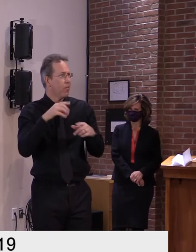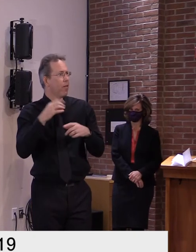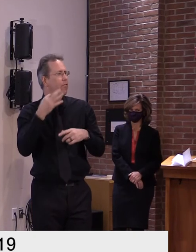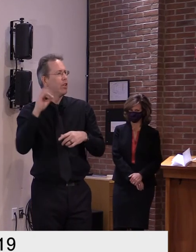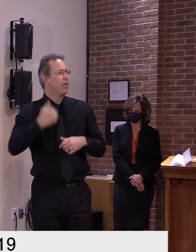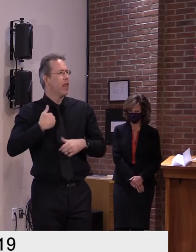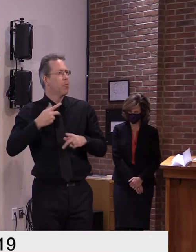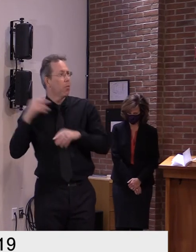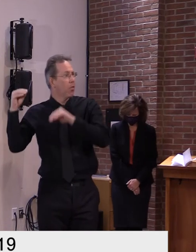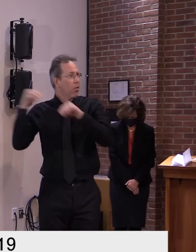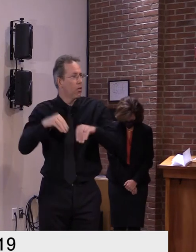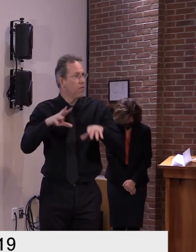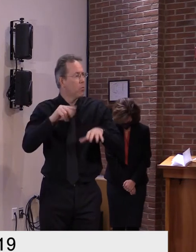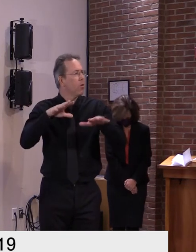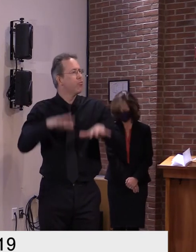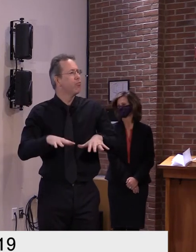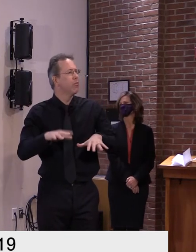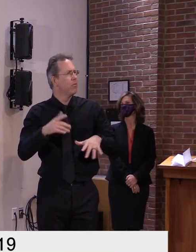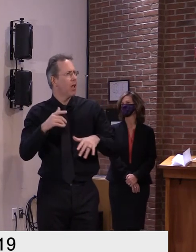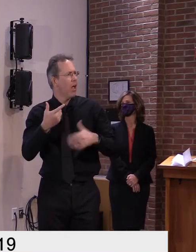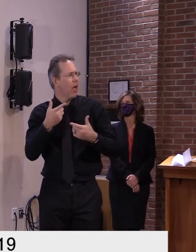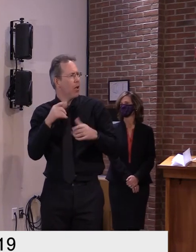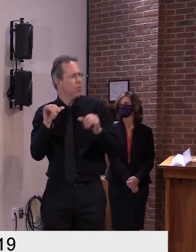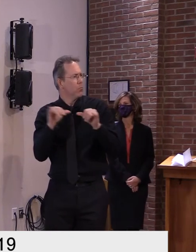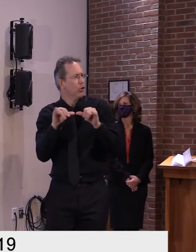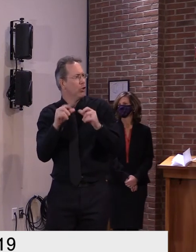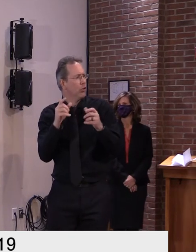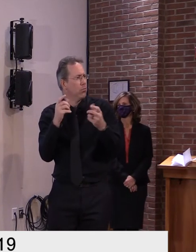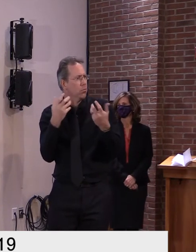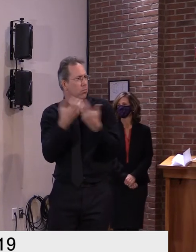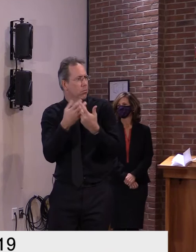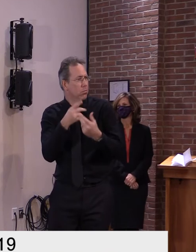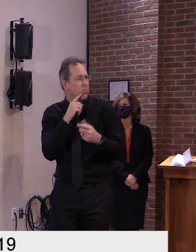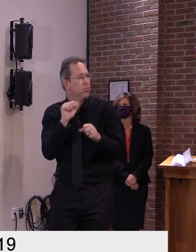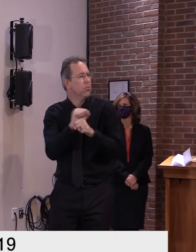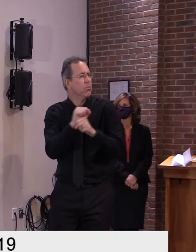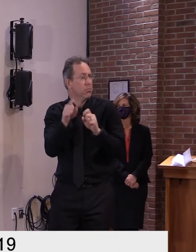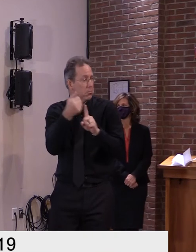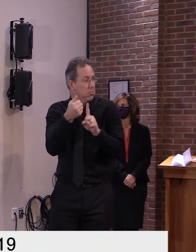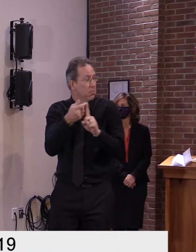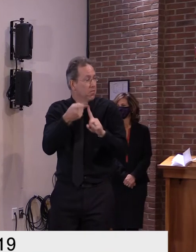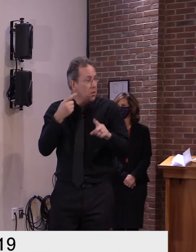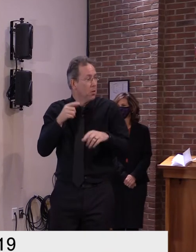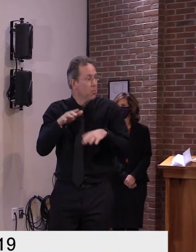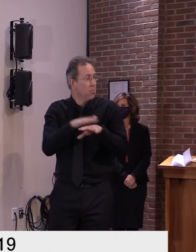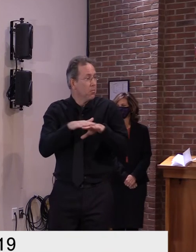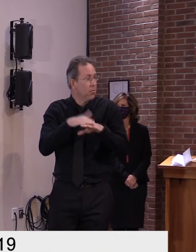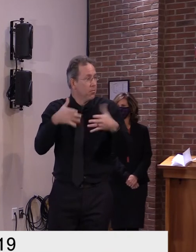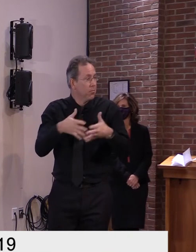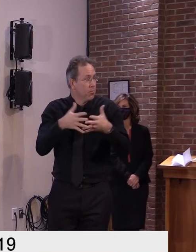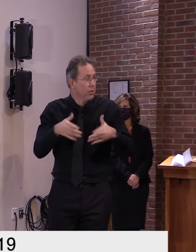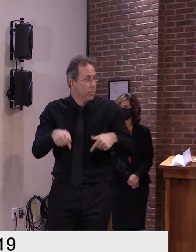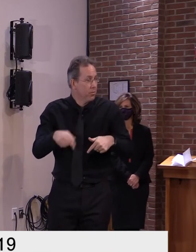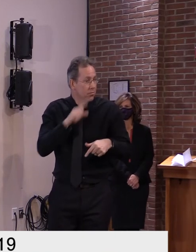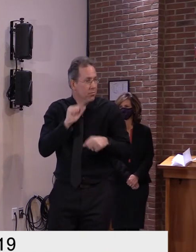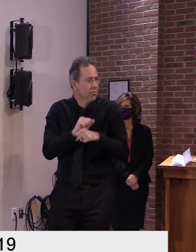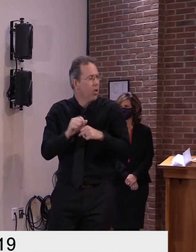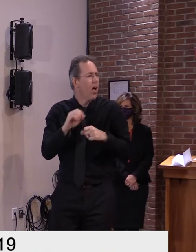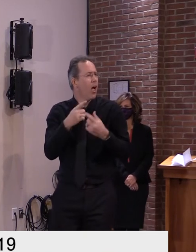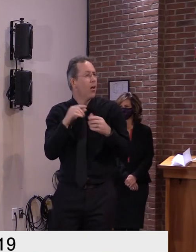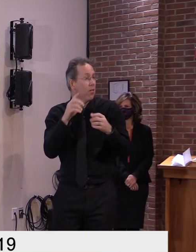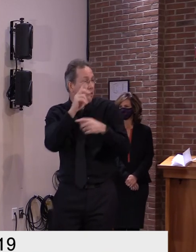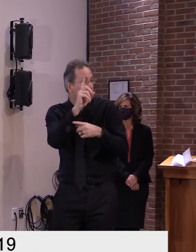How would that work exactly? Yeah, no, I mean, we're not going to get that granular. In a lot of respects, we hope this